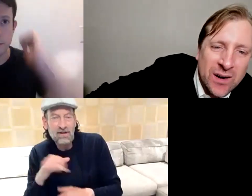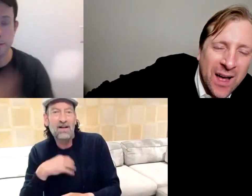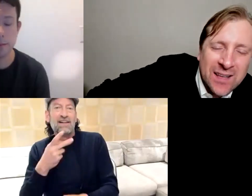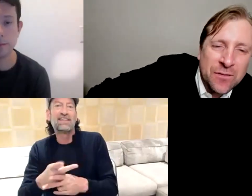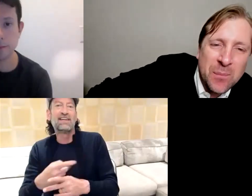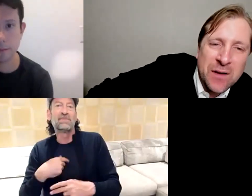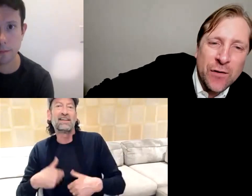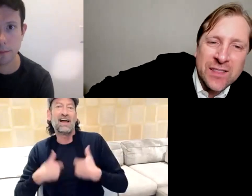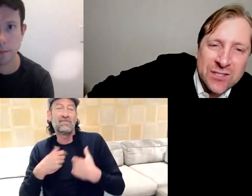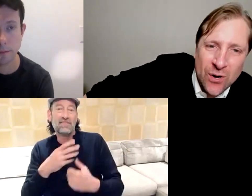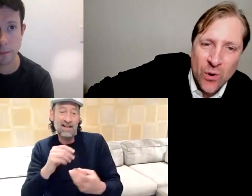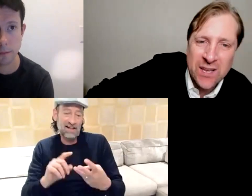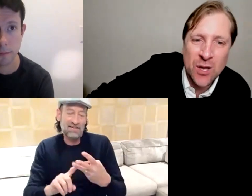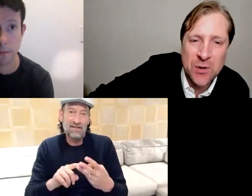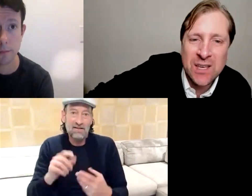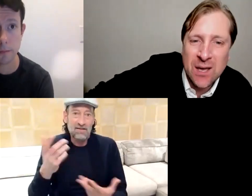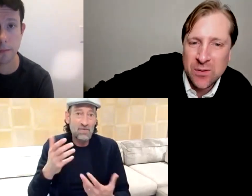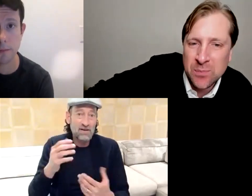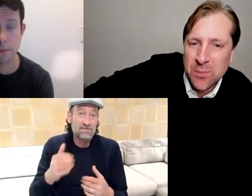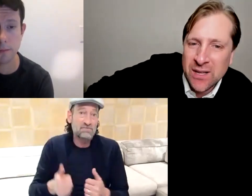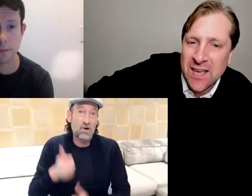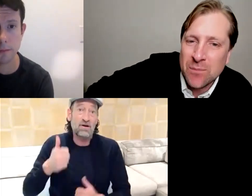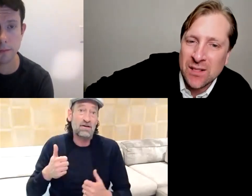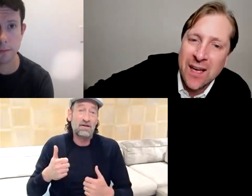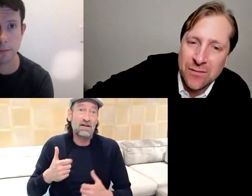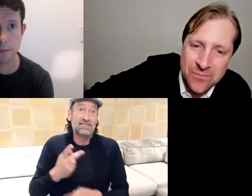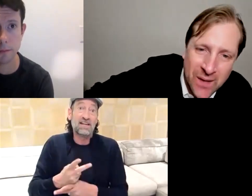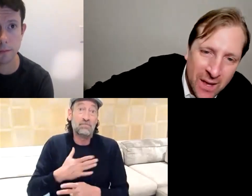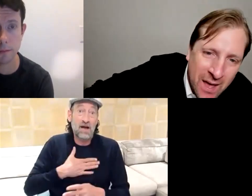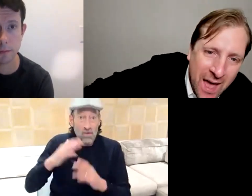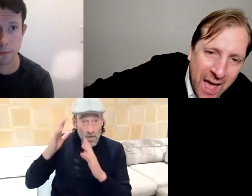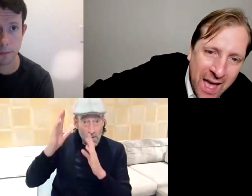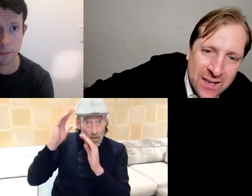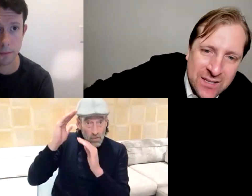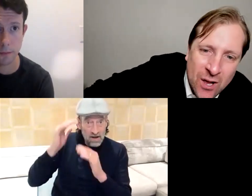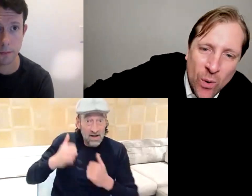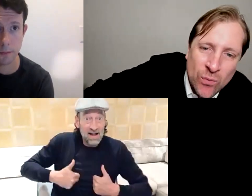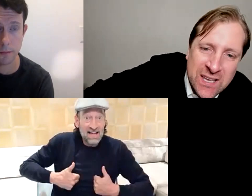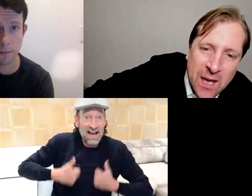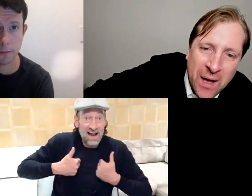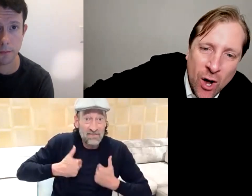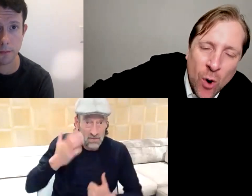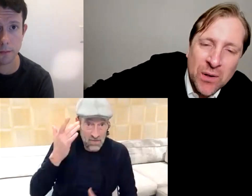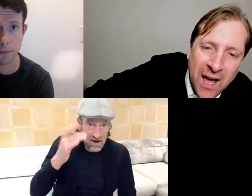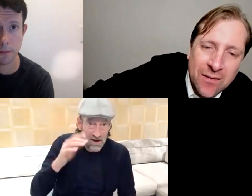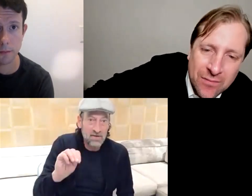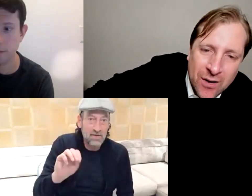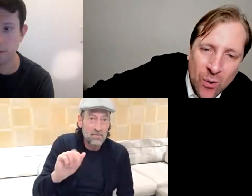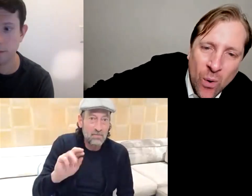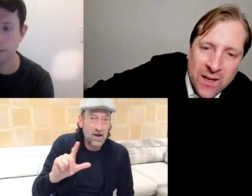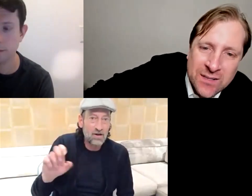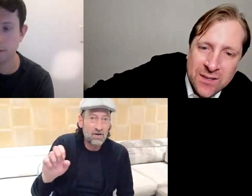where, it's my friendly zone where I can communicate with people. It gave me life. And what really kept my hope